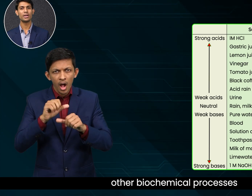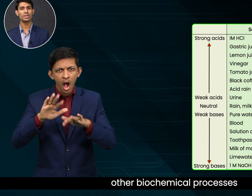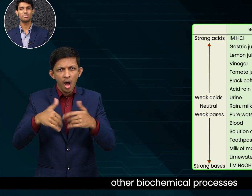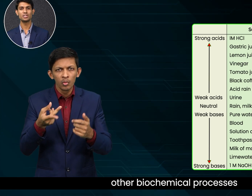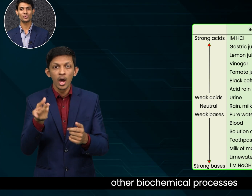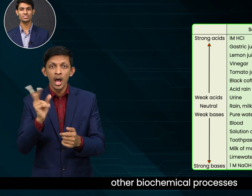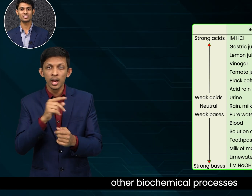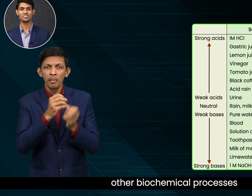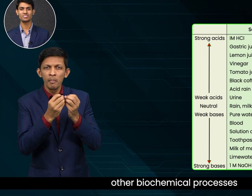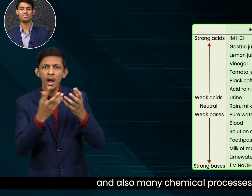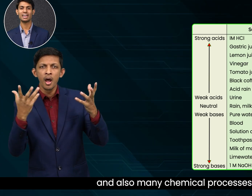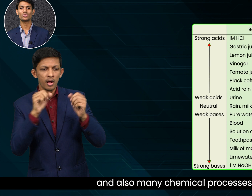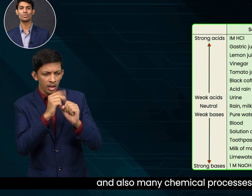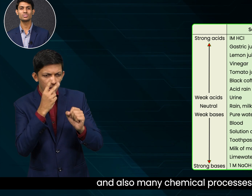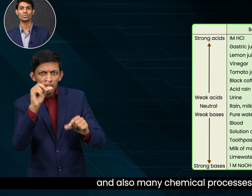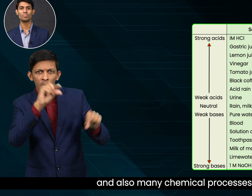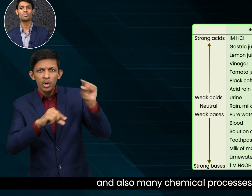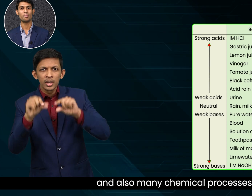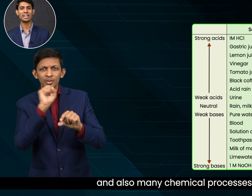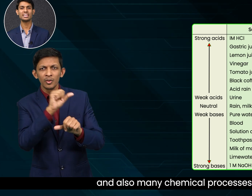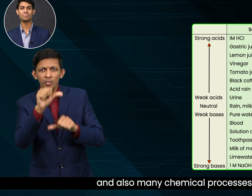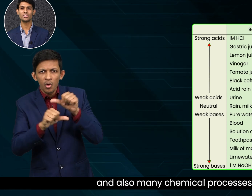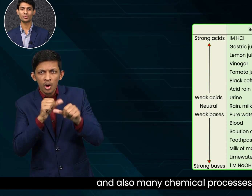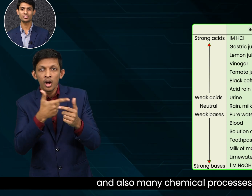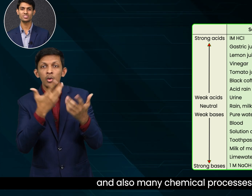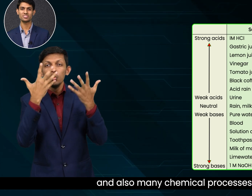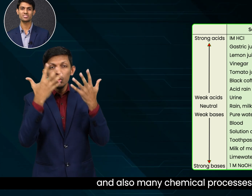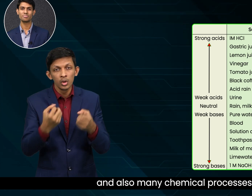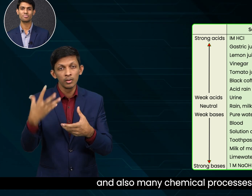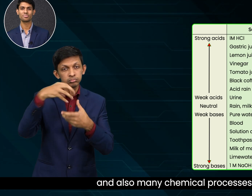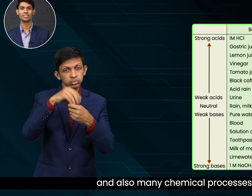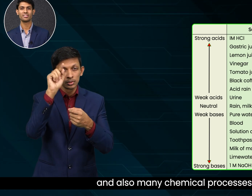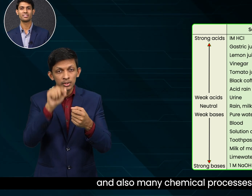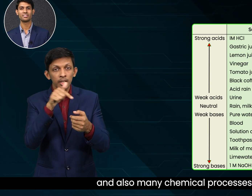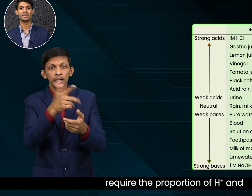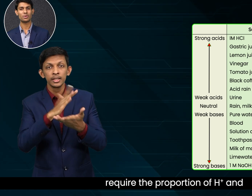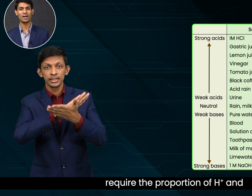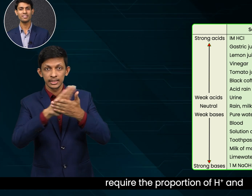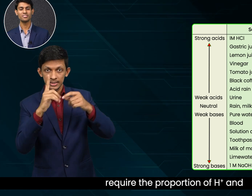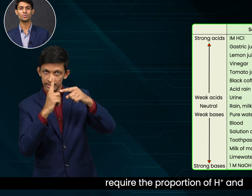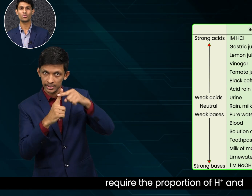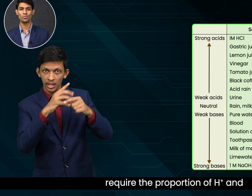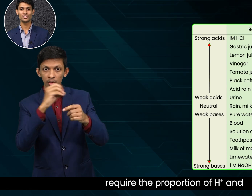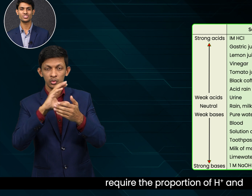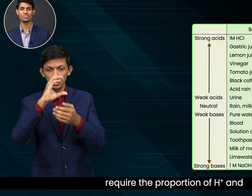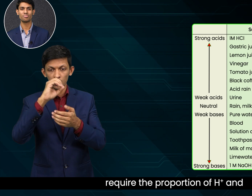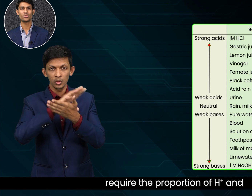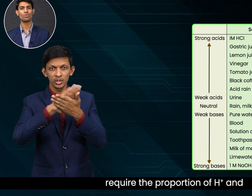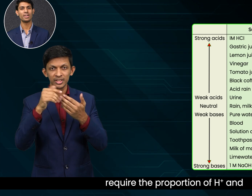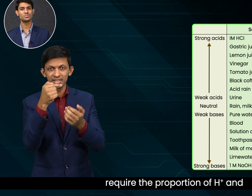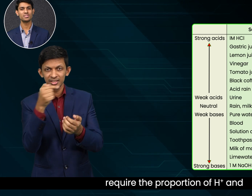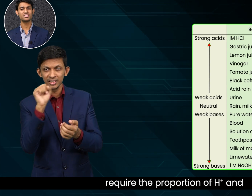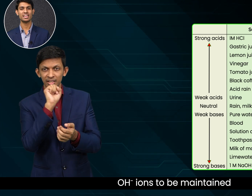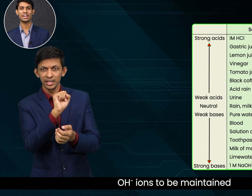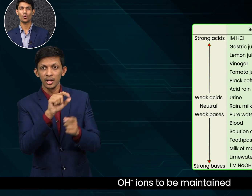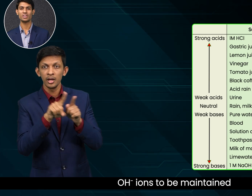other biochemical processes and also many chemical processes require the proportion of